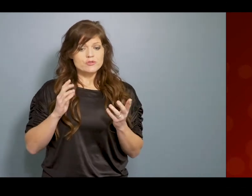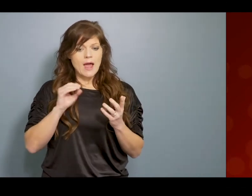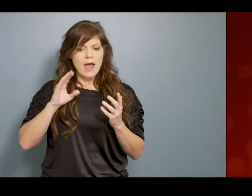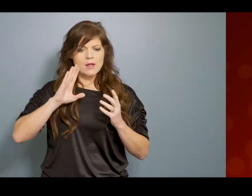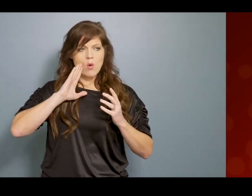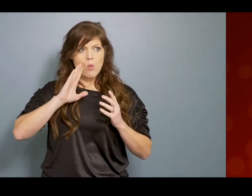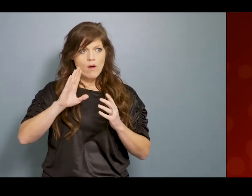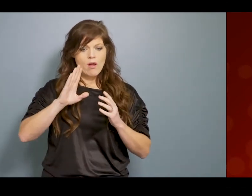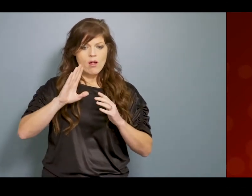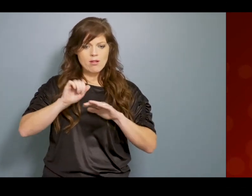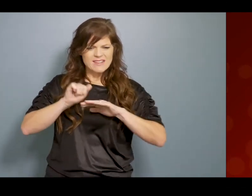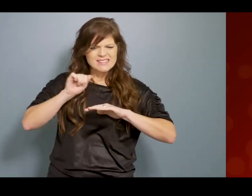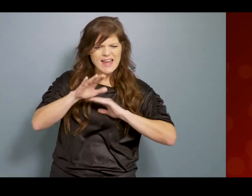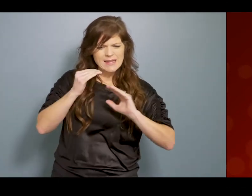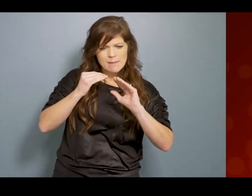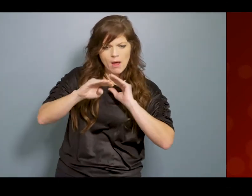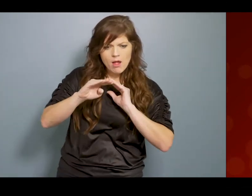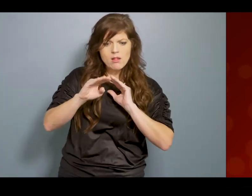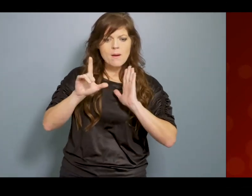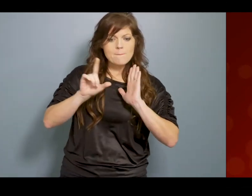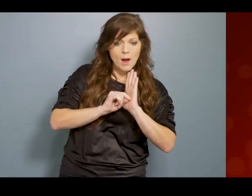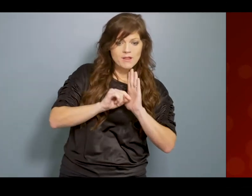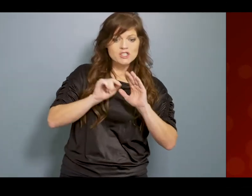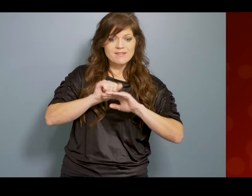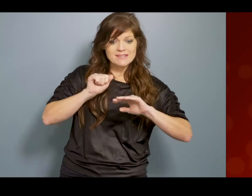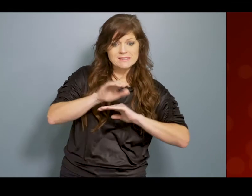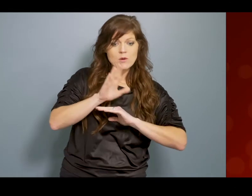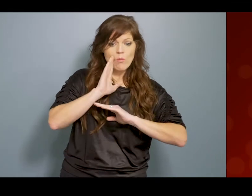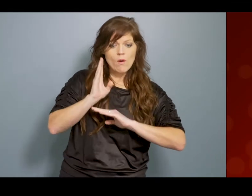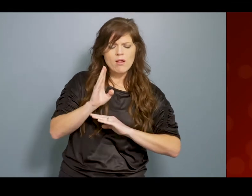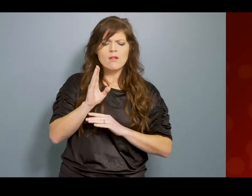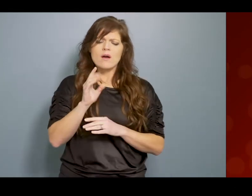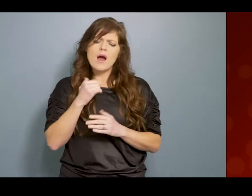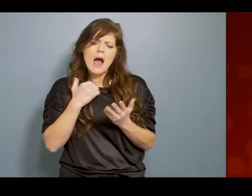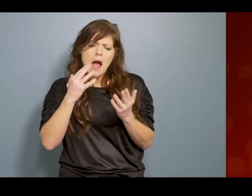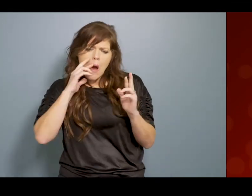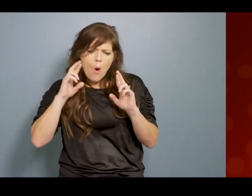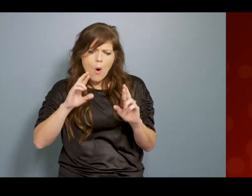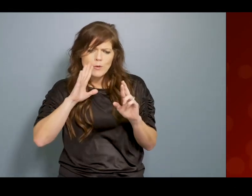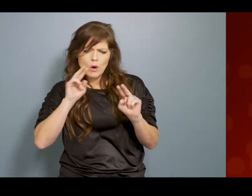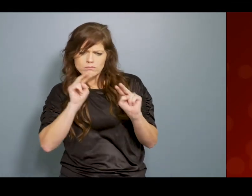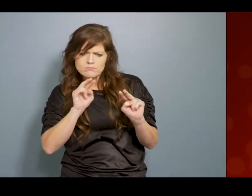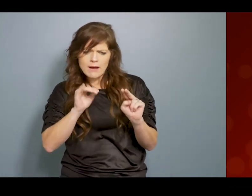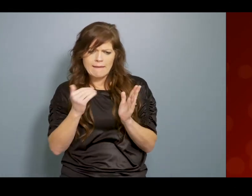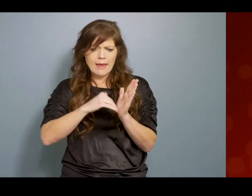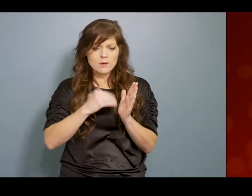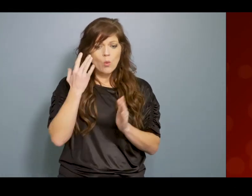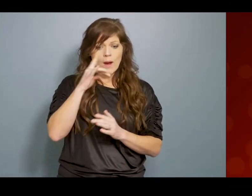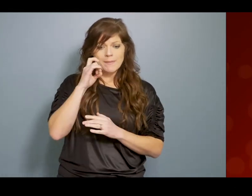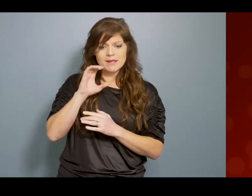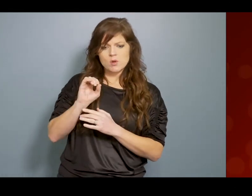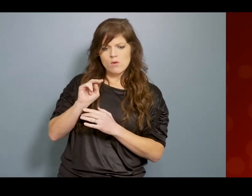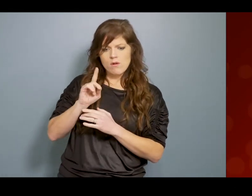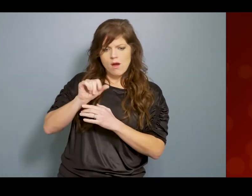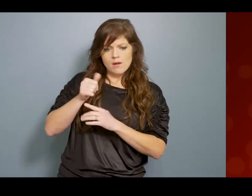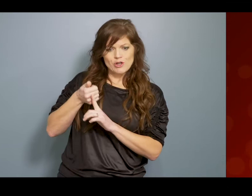back to you, go back and review it. Provost Kanata has spent an incredible amount of time and energy and laying a path forward for us. And I